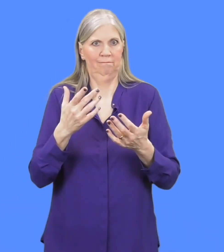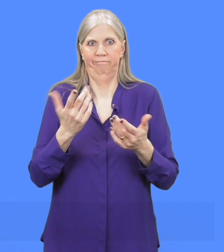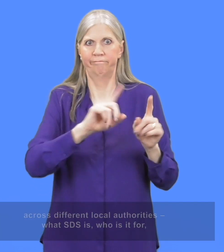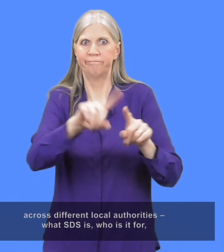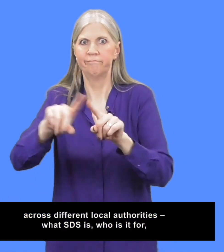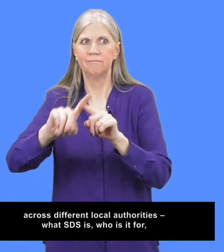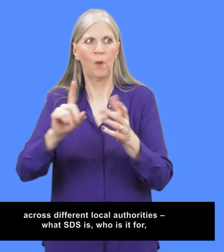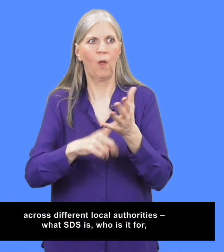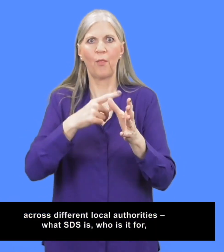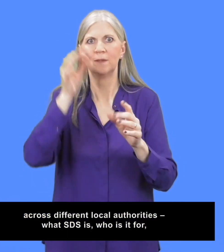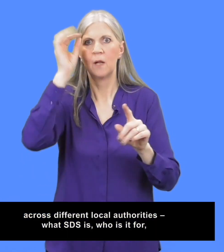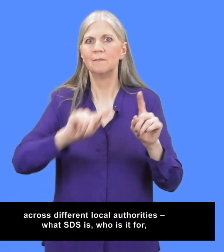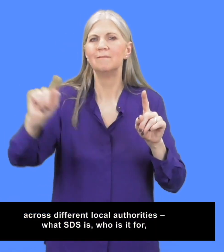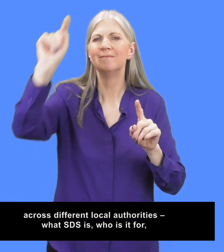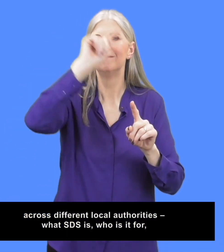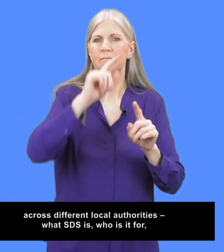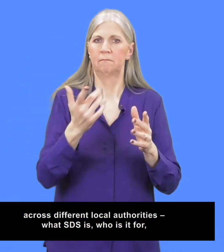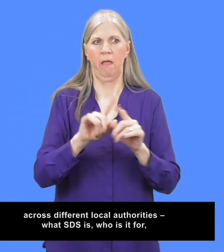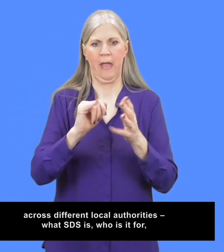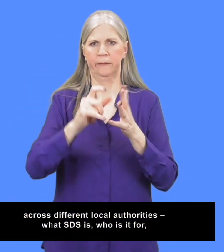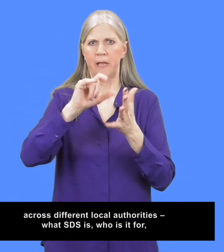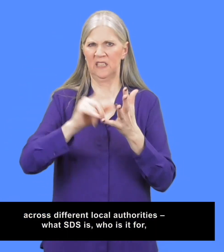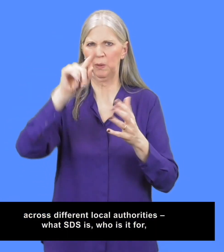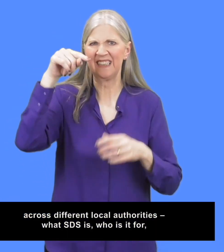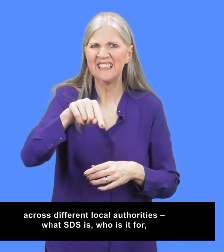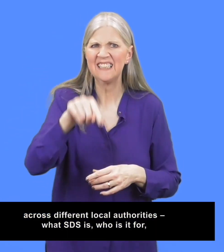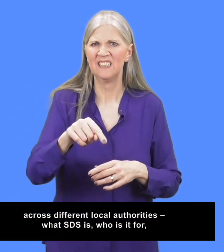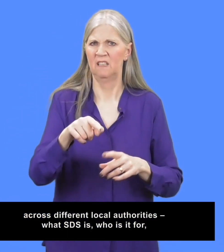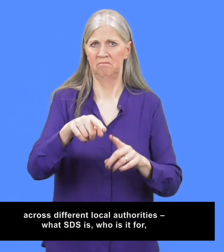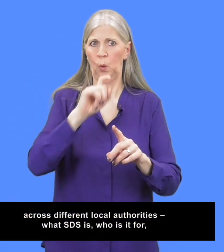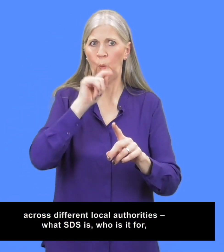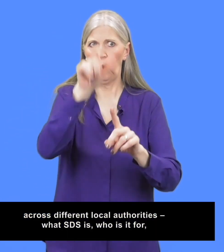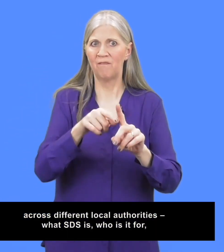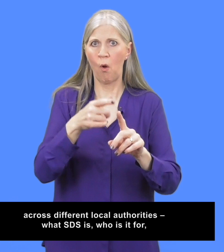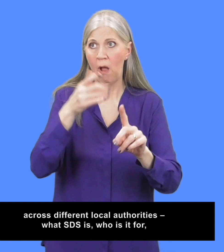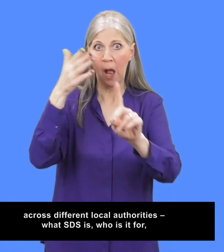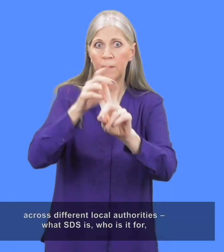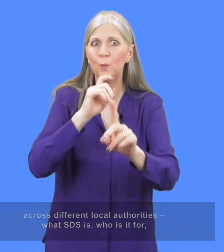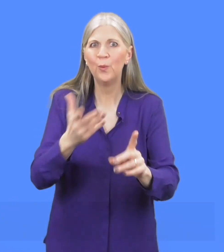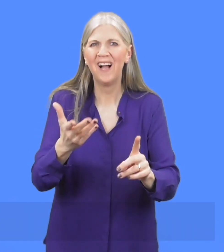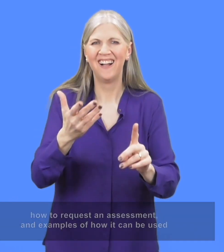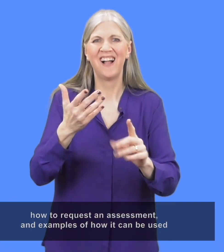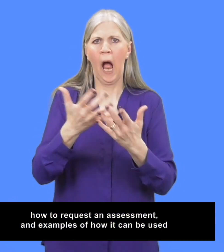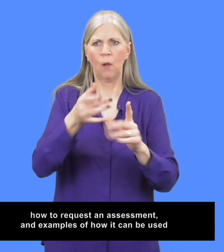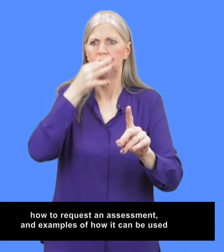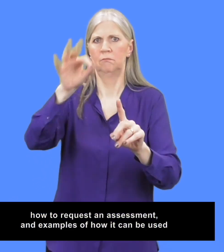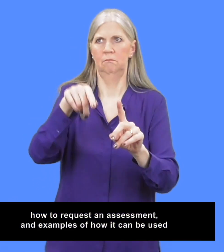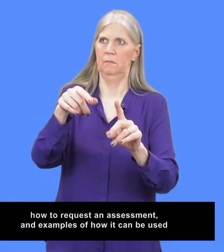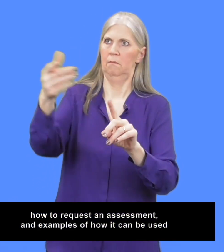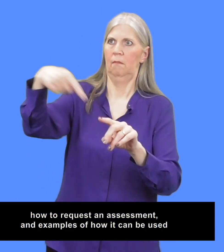across different local authorities, what SDS is, who is it for, how to request an assessment,